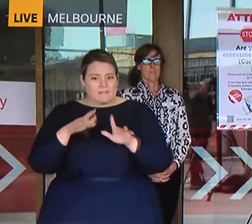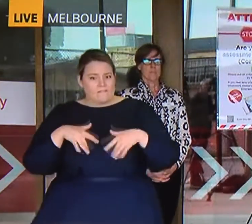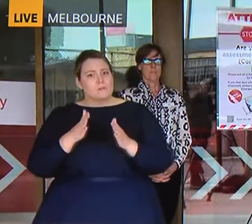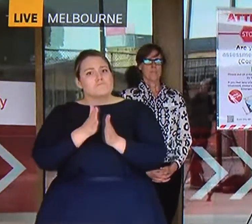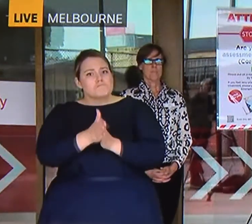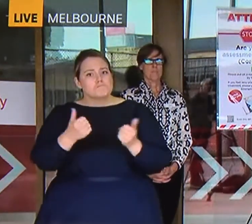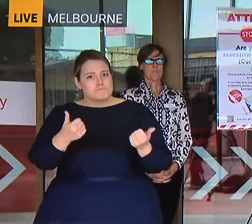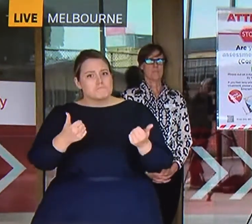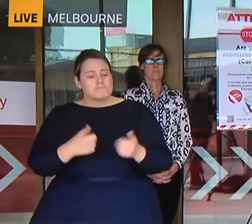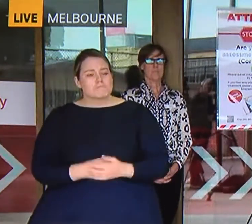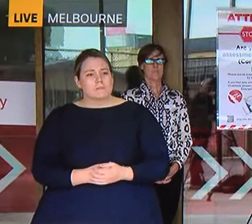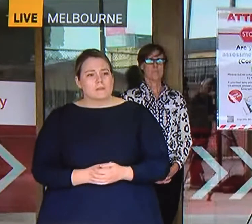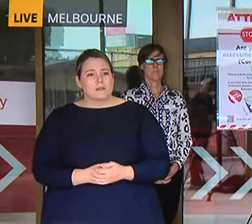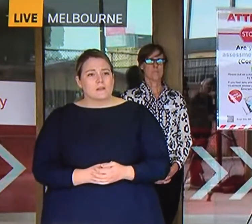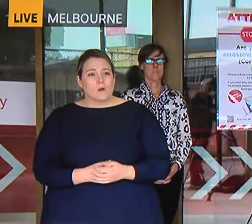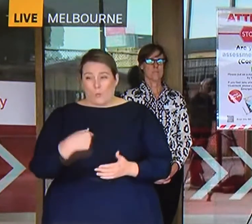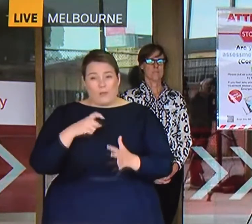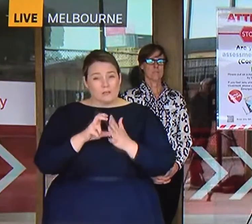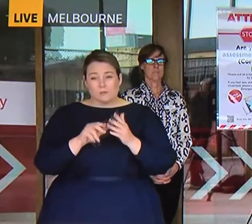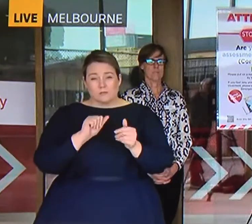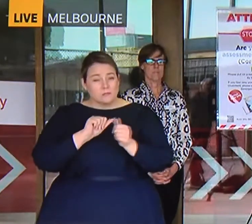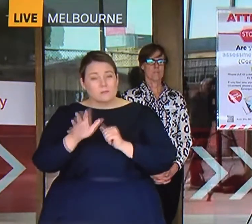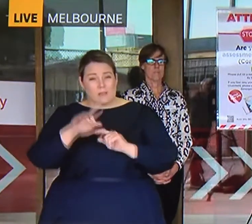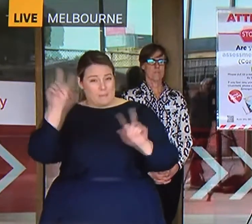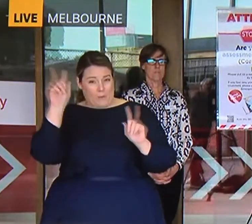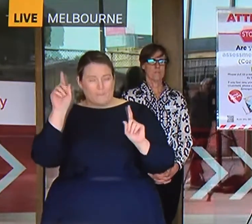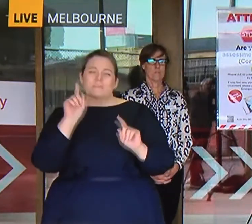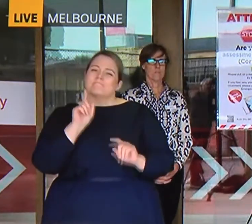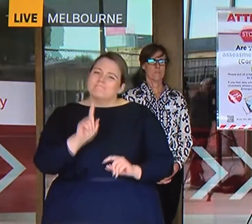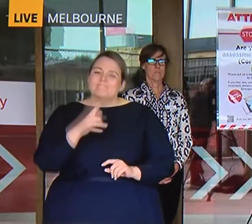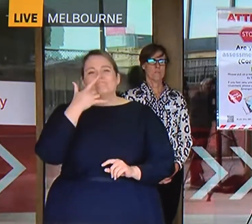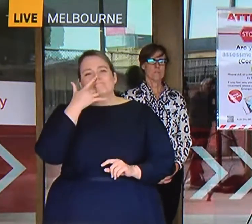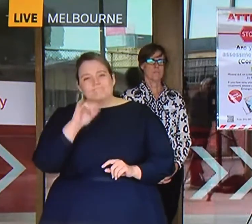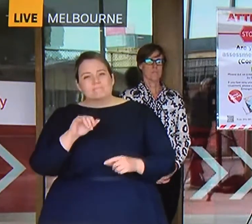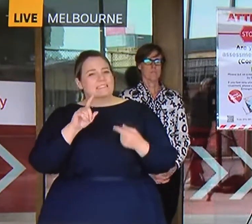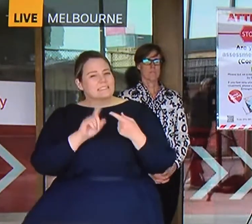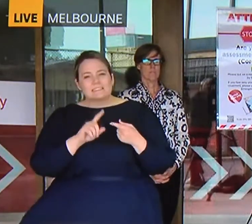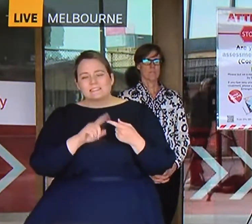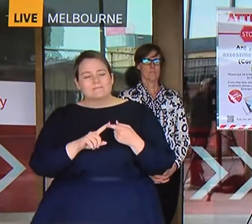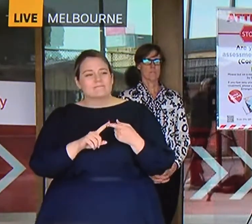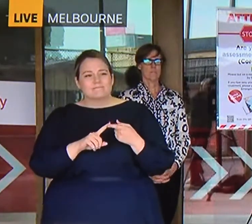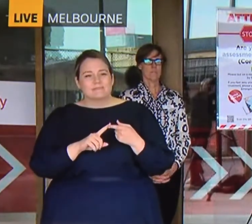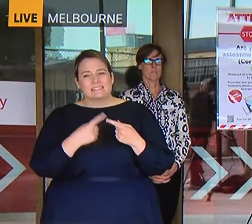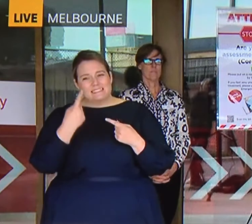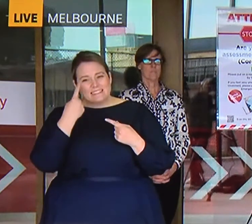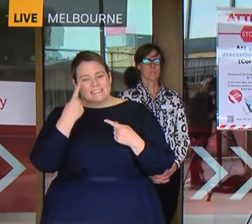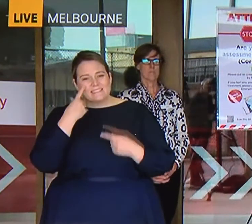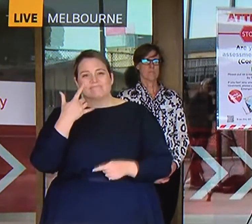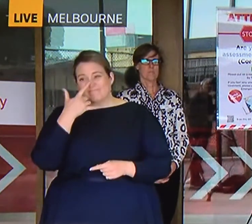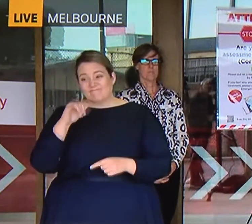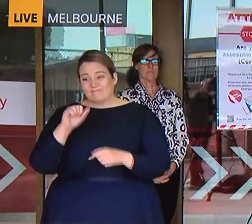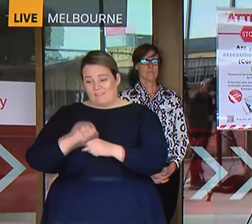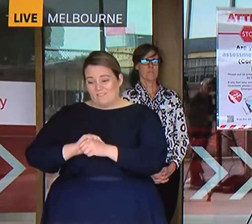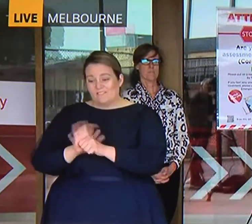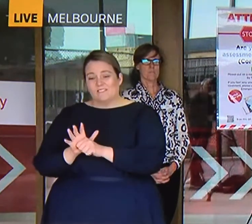our best expectations, but we are still seeing the fact that infection continues